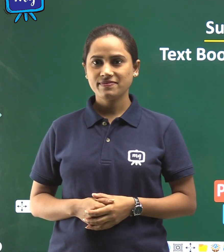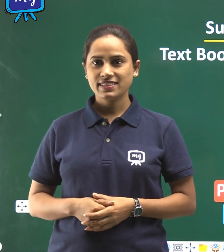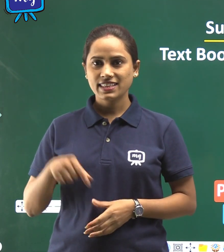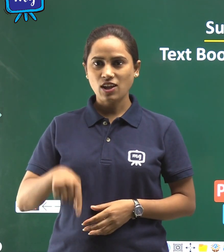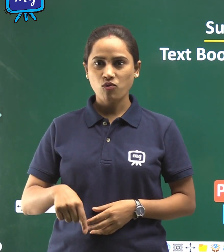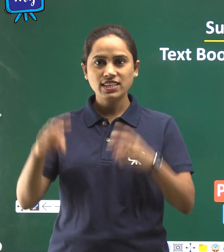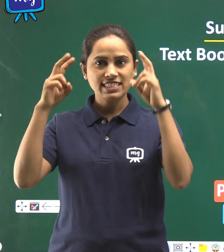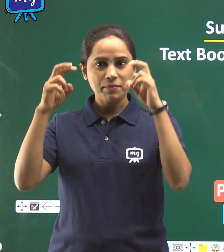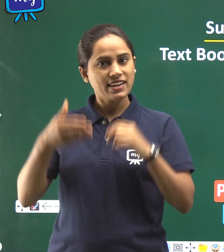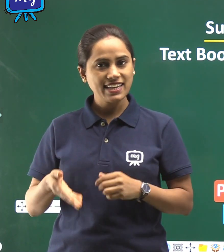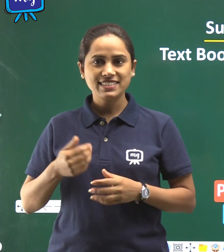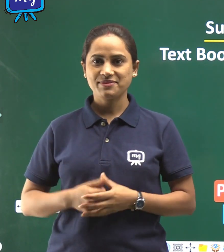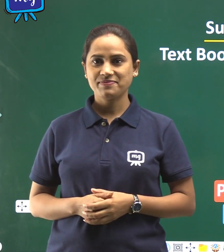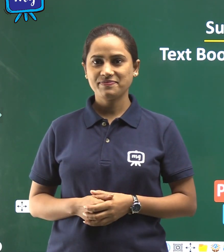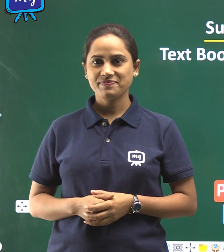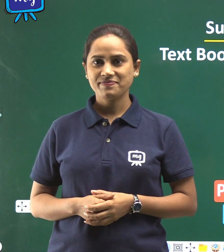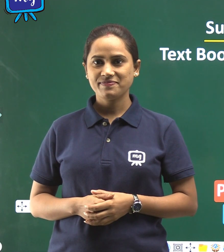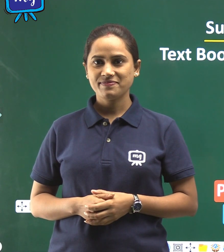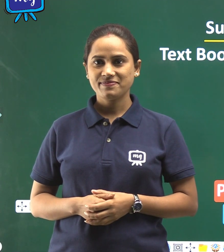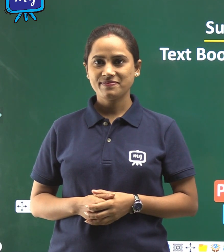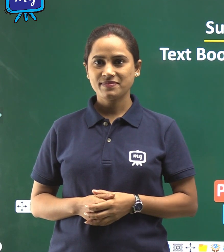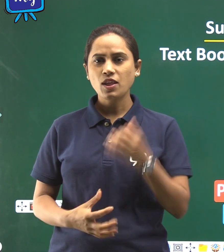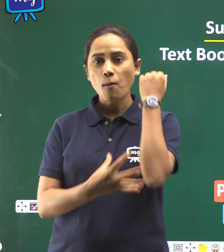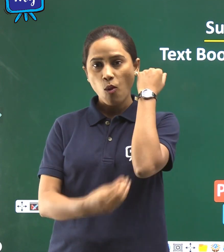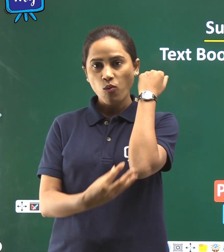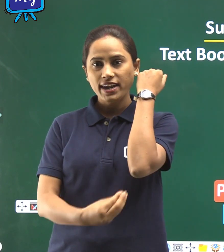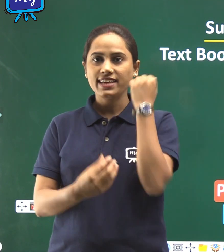of this chapter is poverty